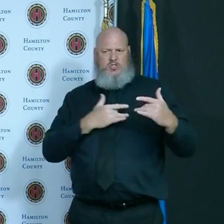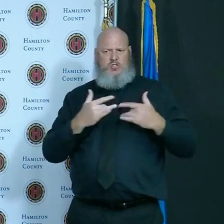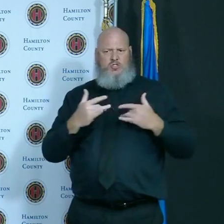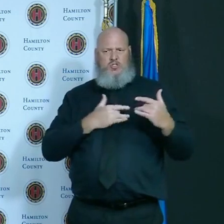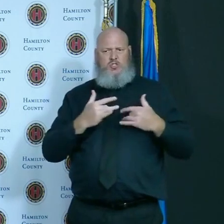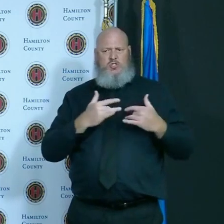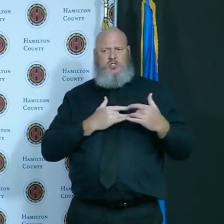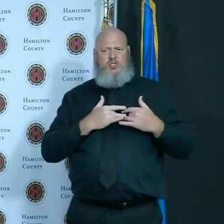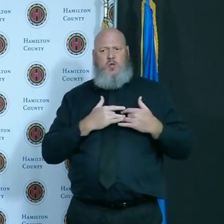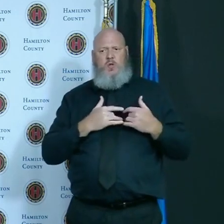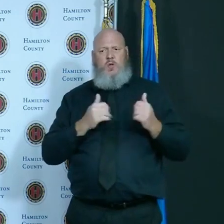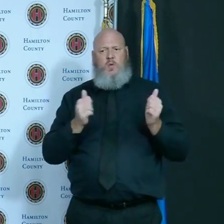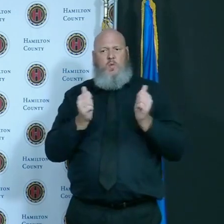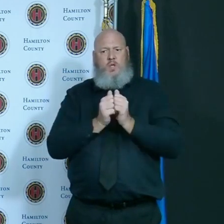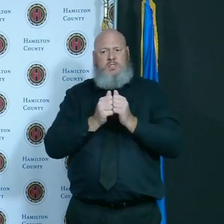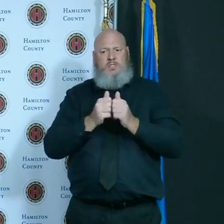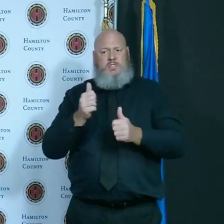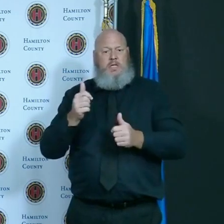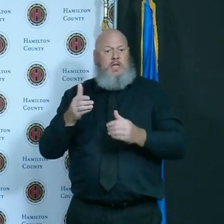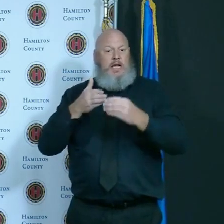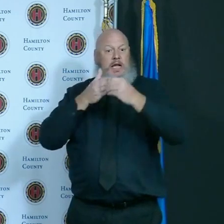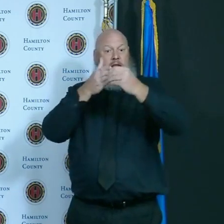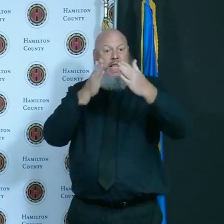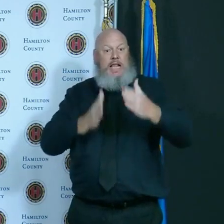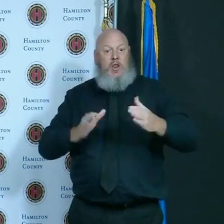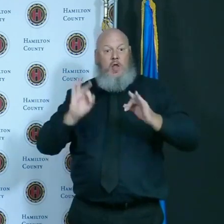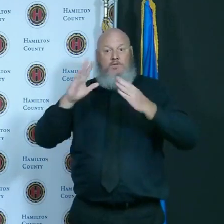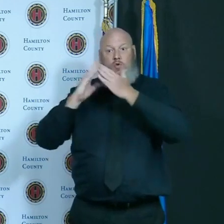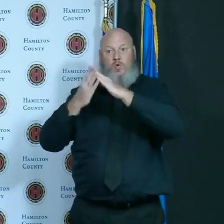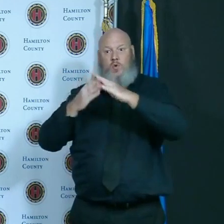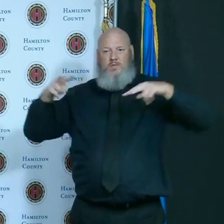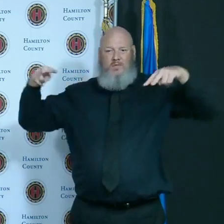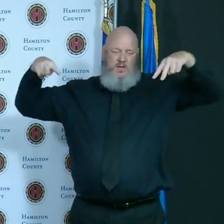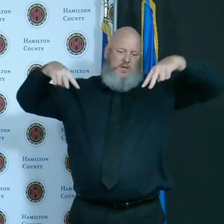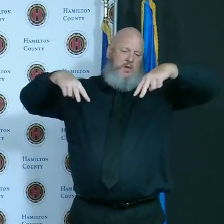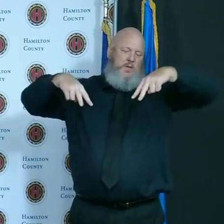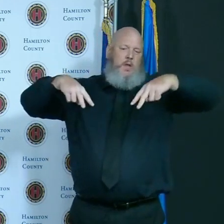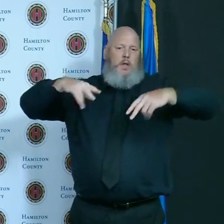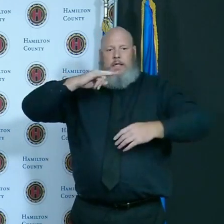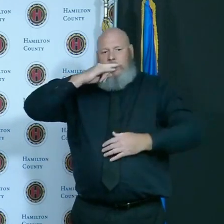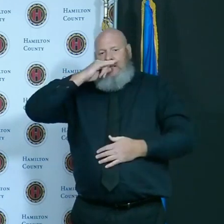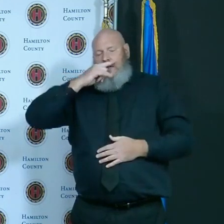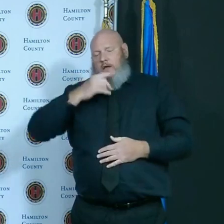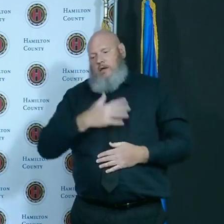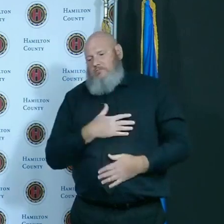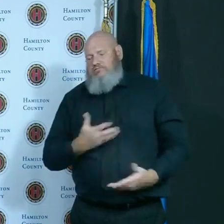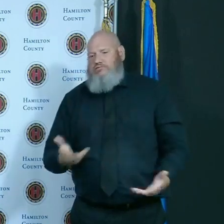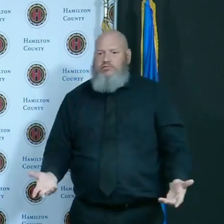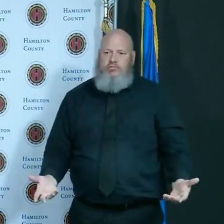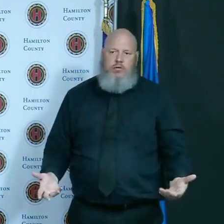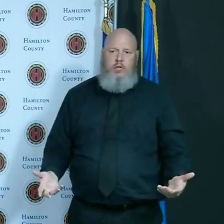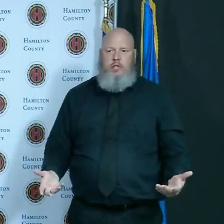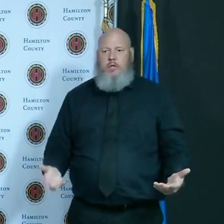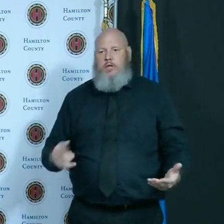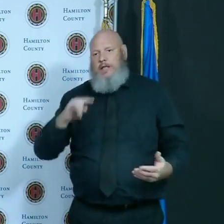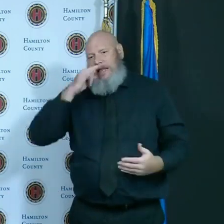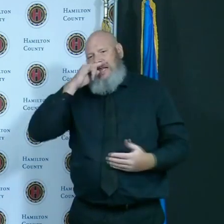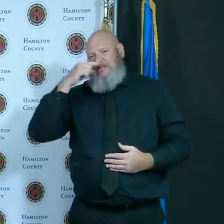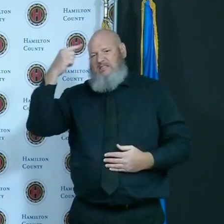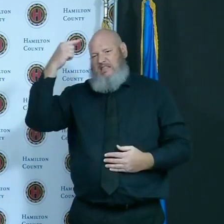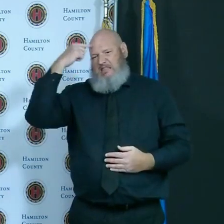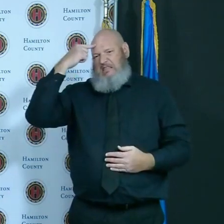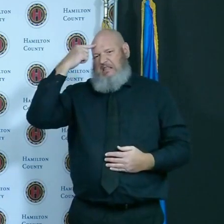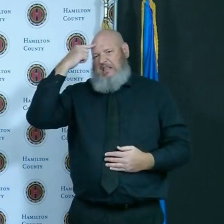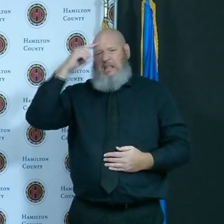know that young kids think that they are invulnerable, invincible. I certainly did as a young